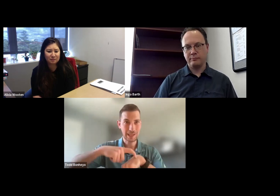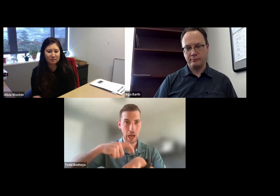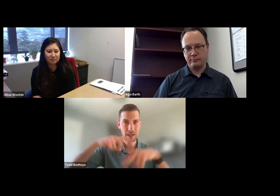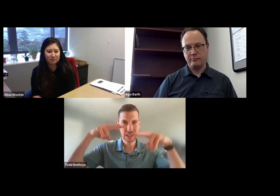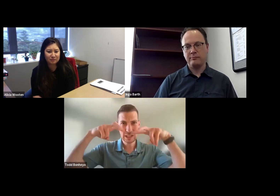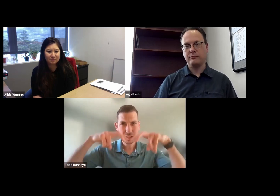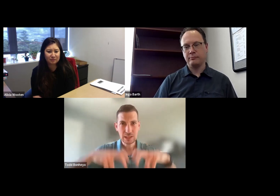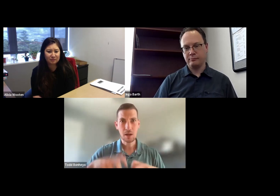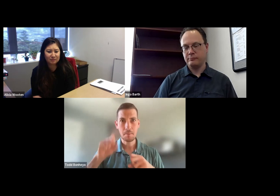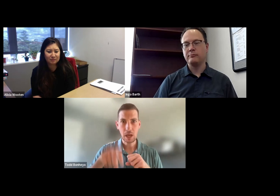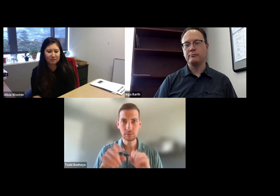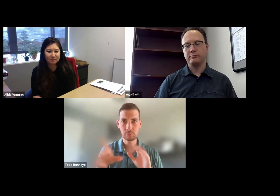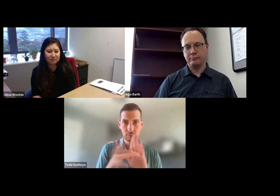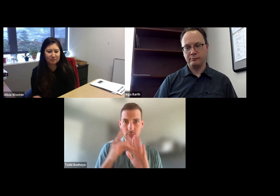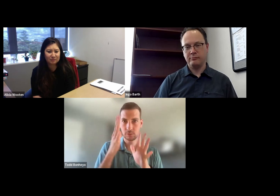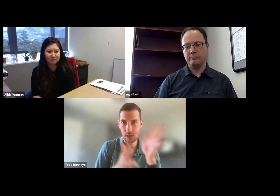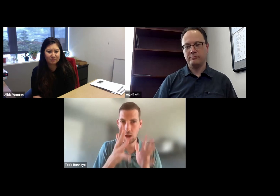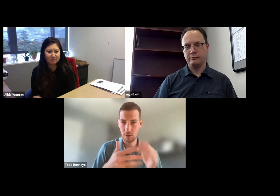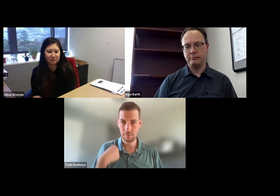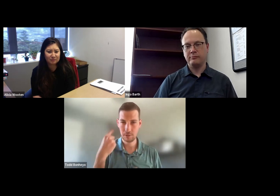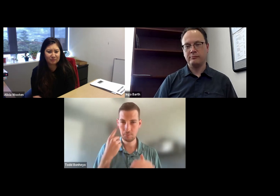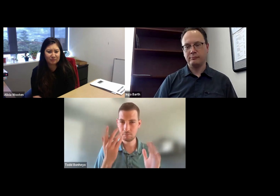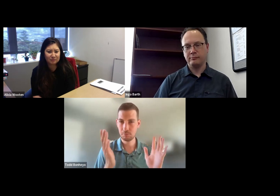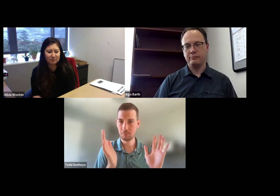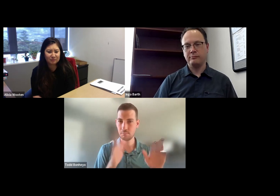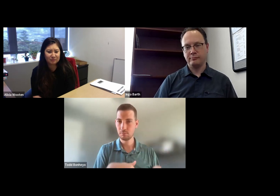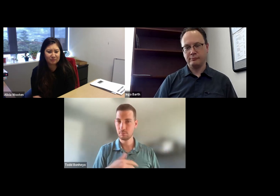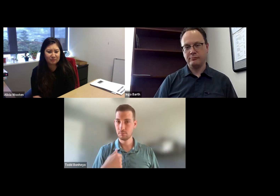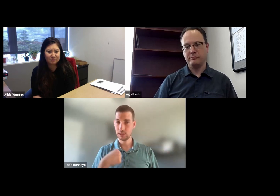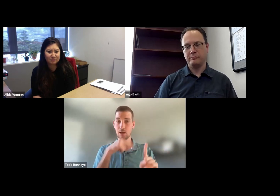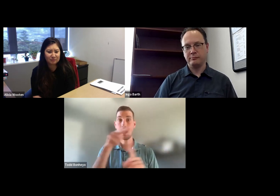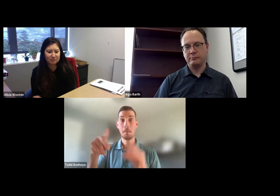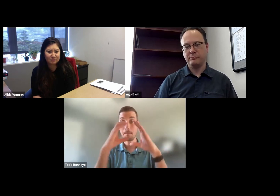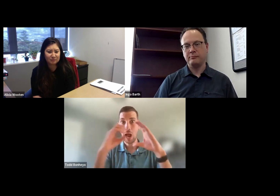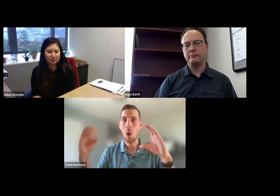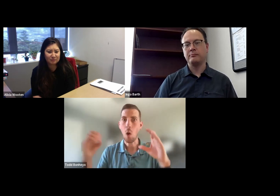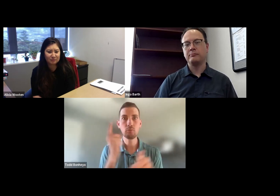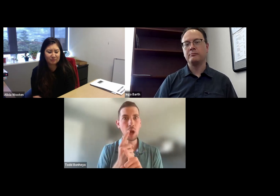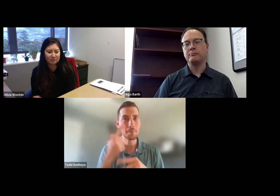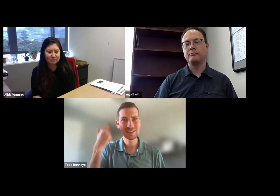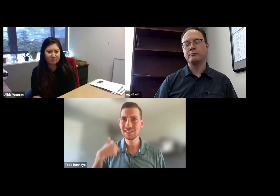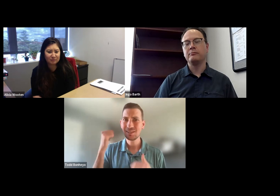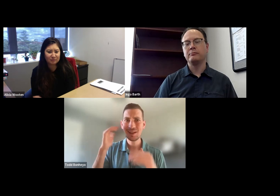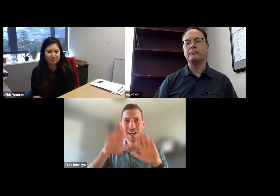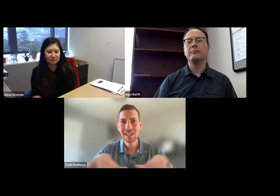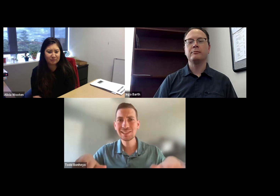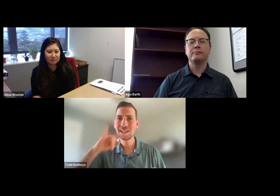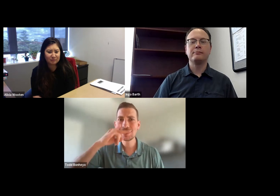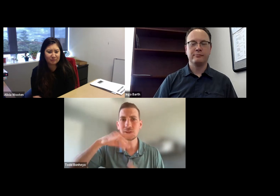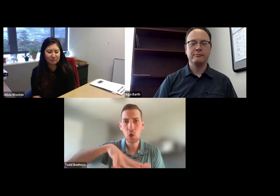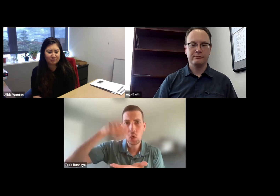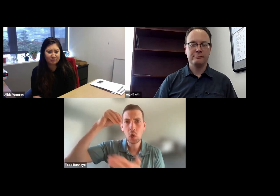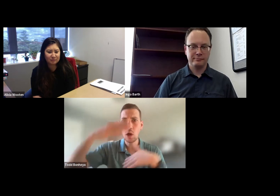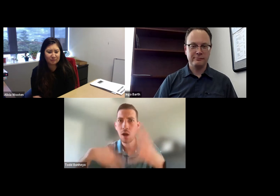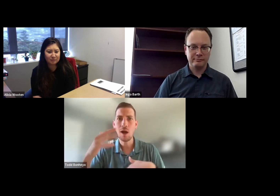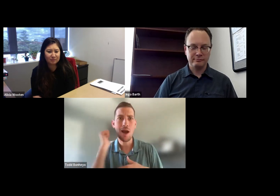in consensus of what it is. It really would take time to really analyze and figure out what the signs could be. I